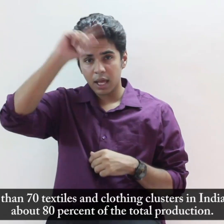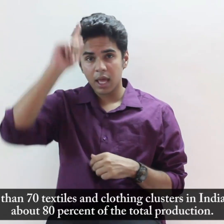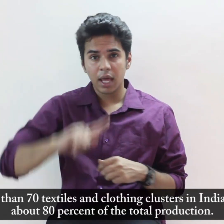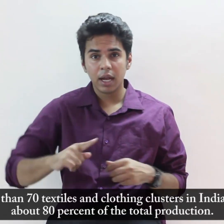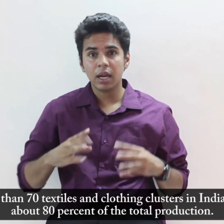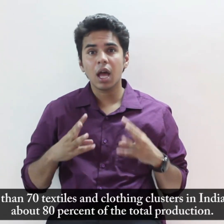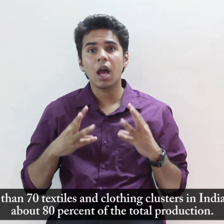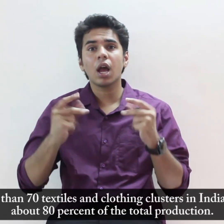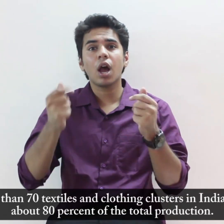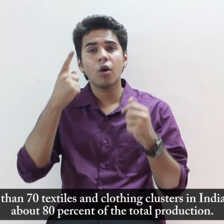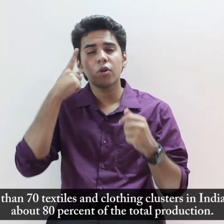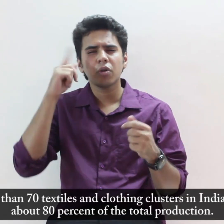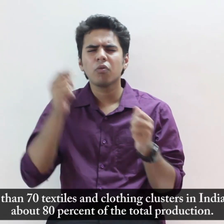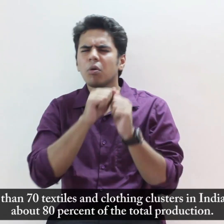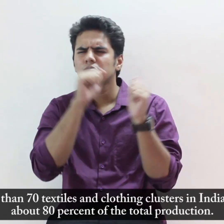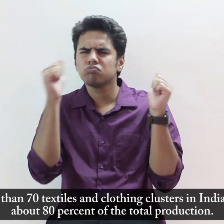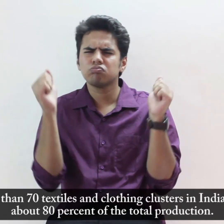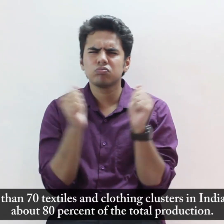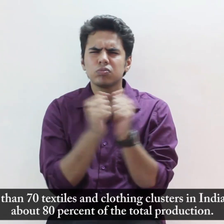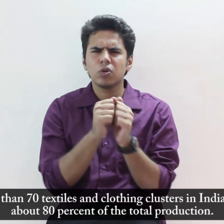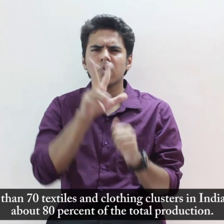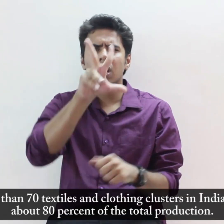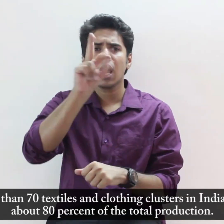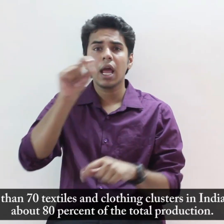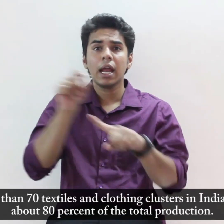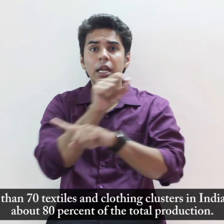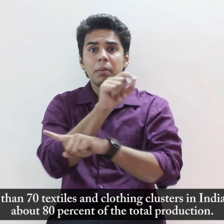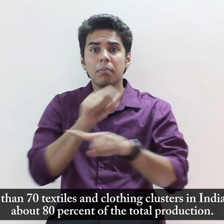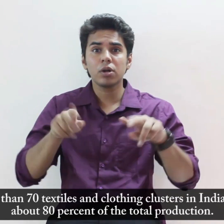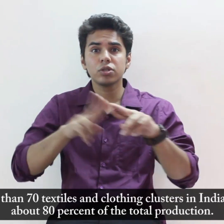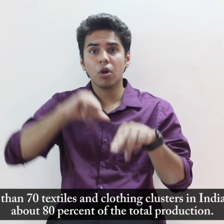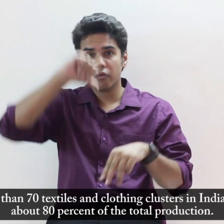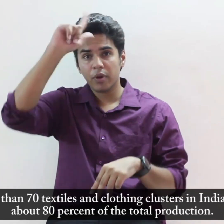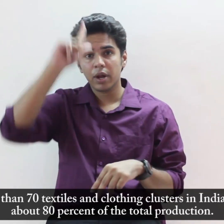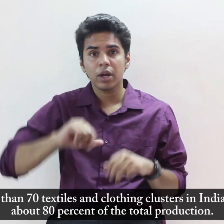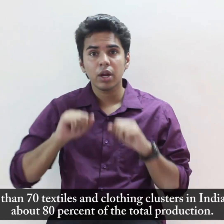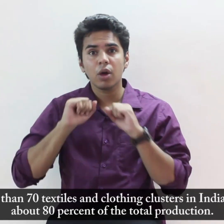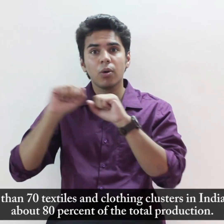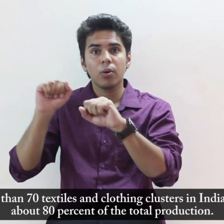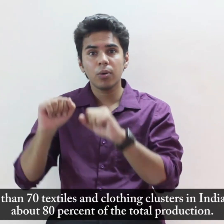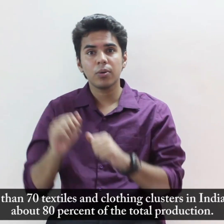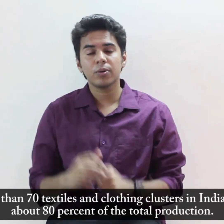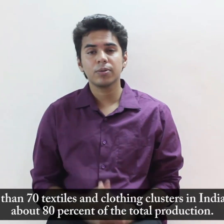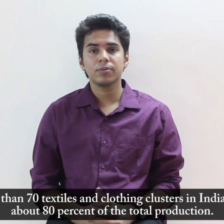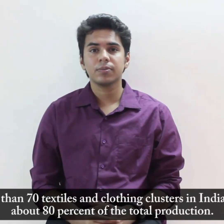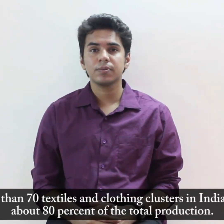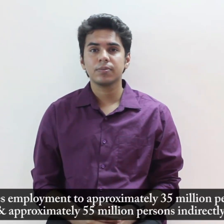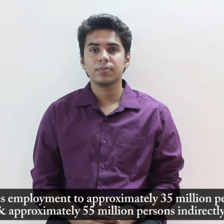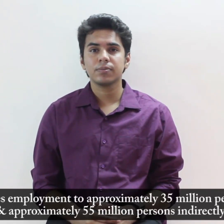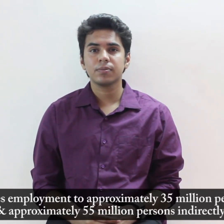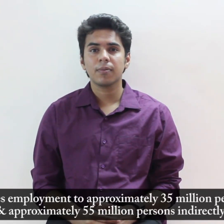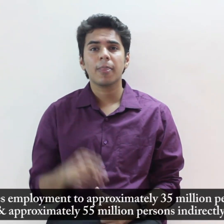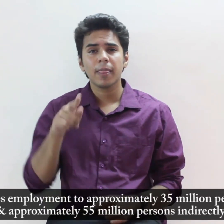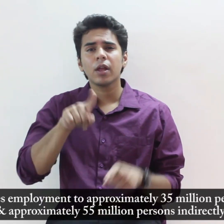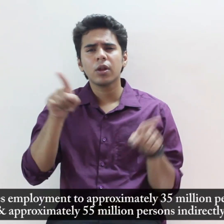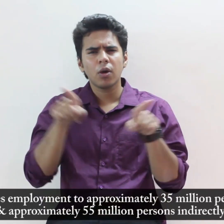accounting for about 80% of the total production. It also